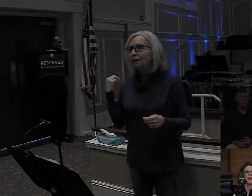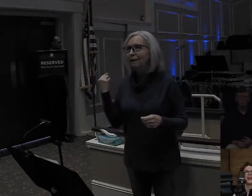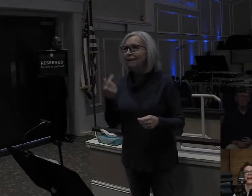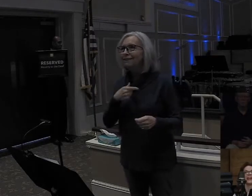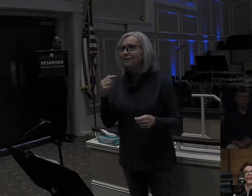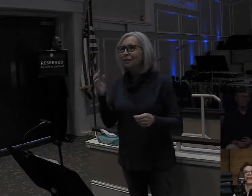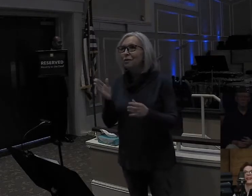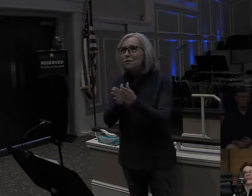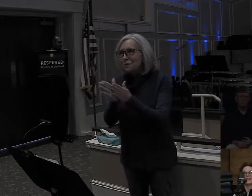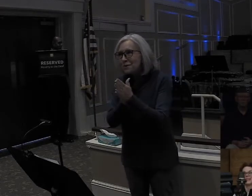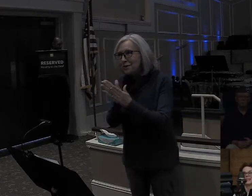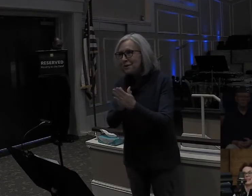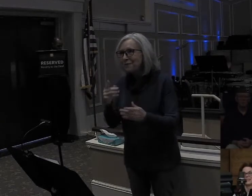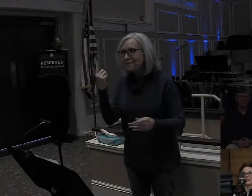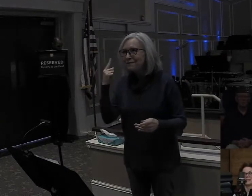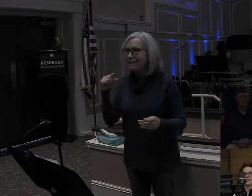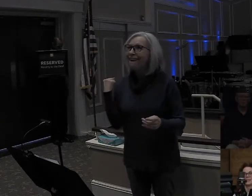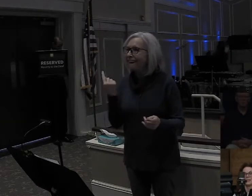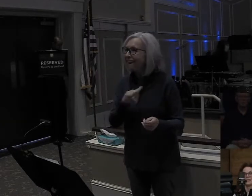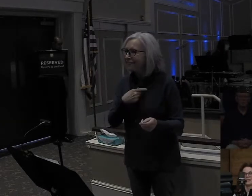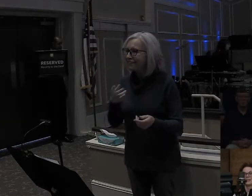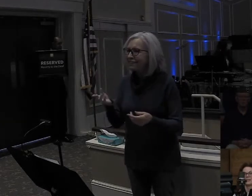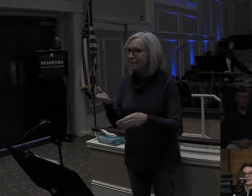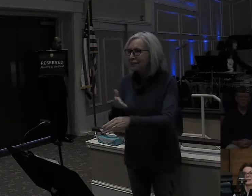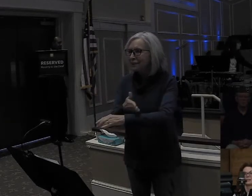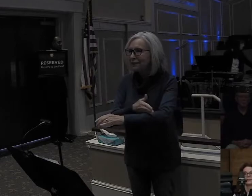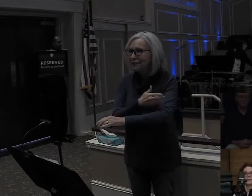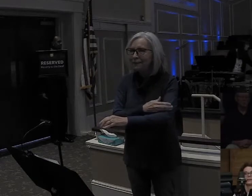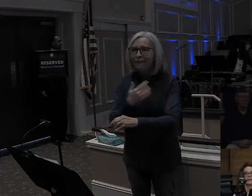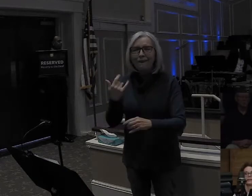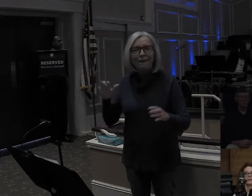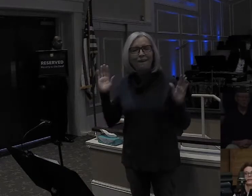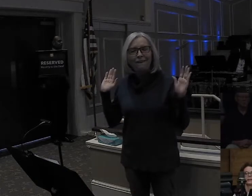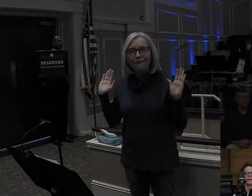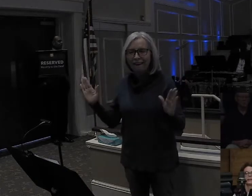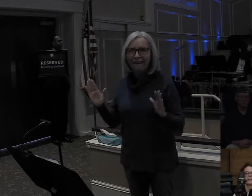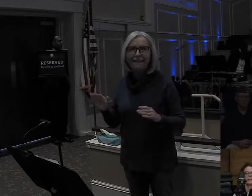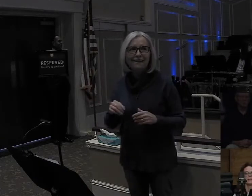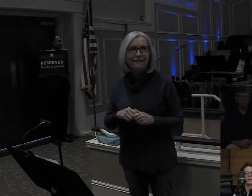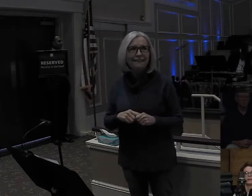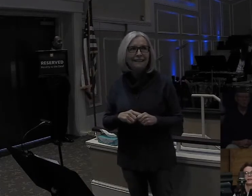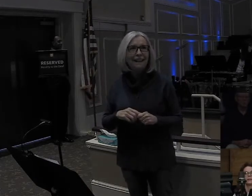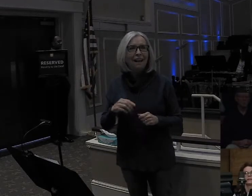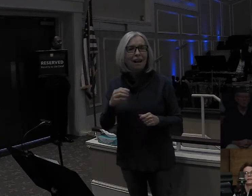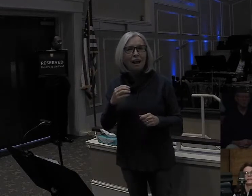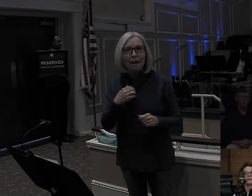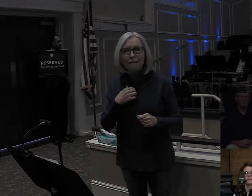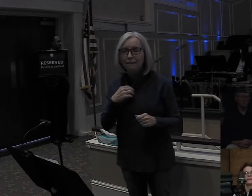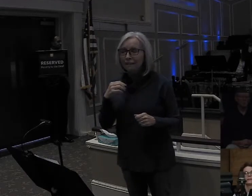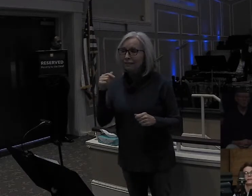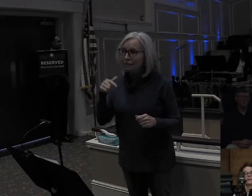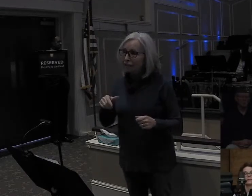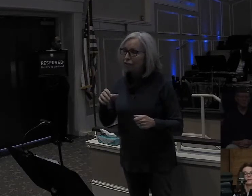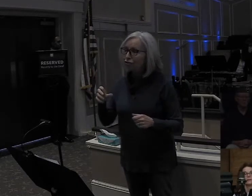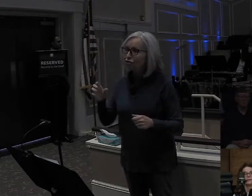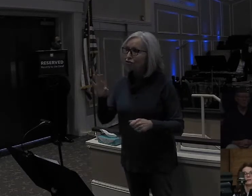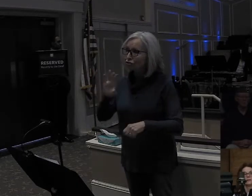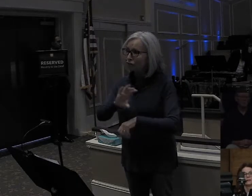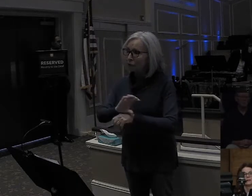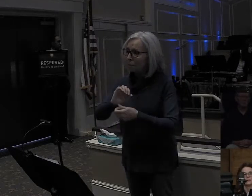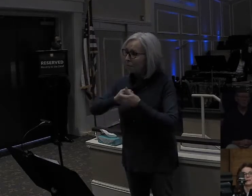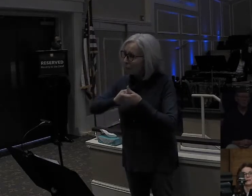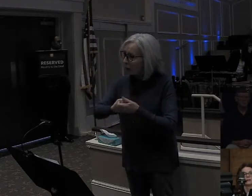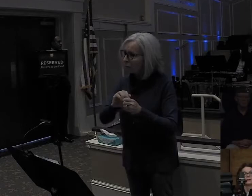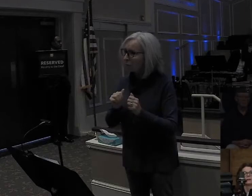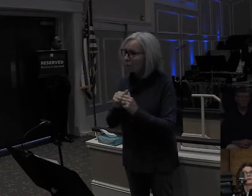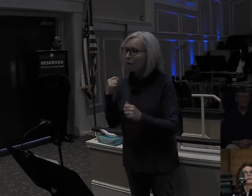to encourage you? And guys, it's been phenomenal. Getting to have this church's partnership with that movement has